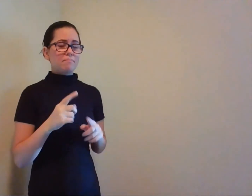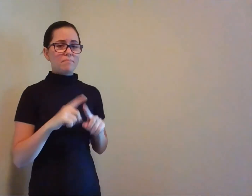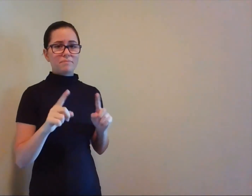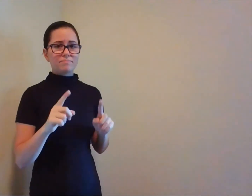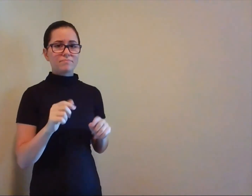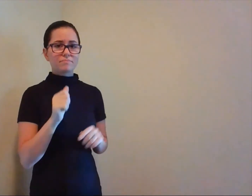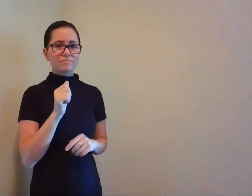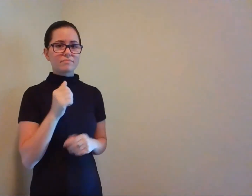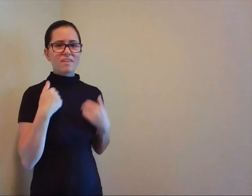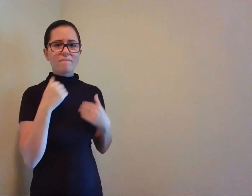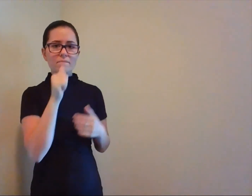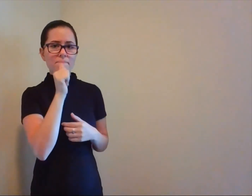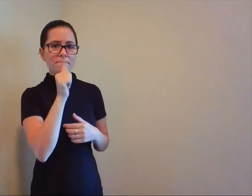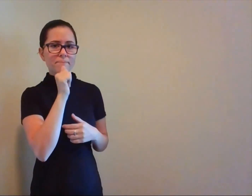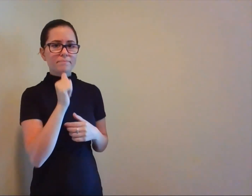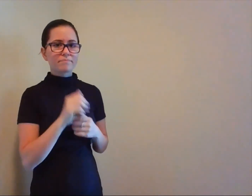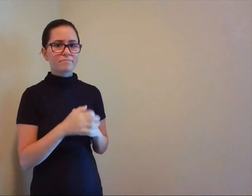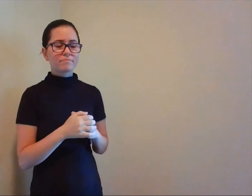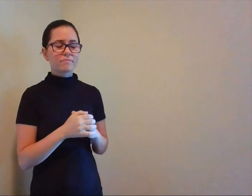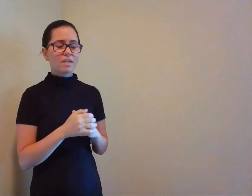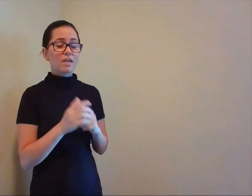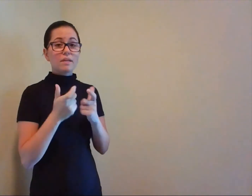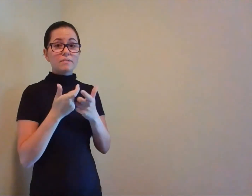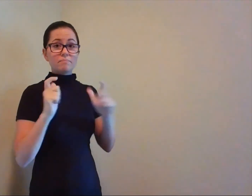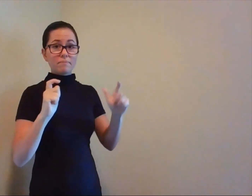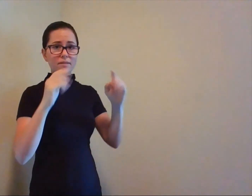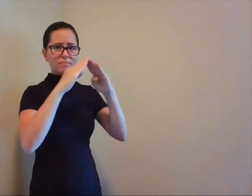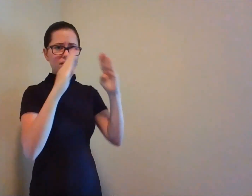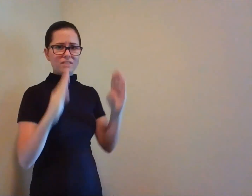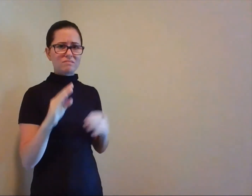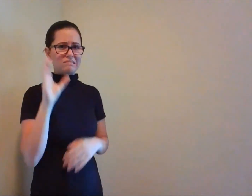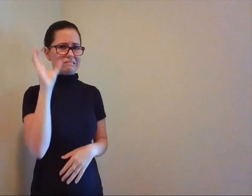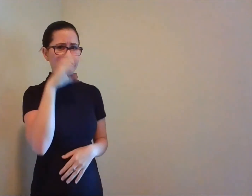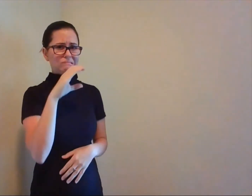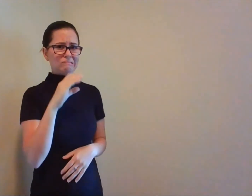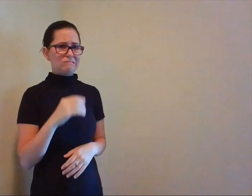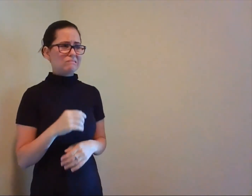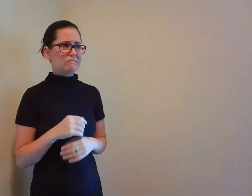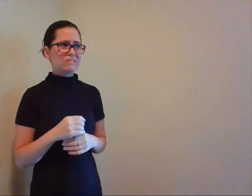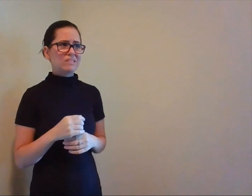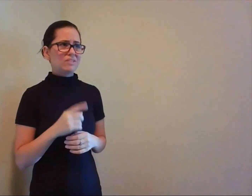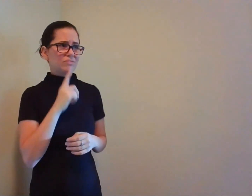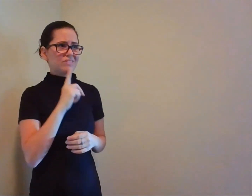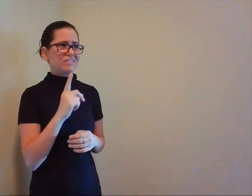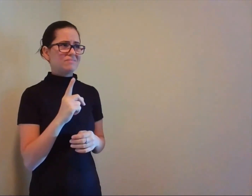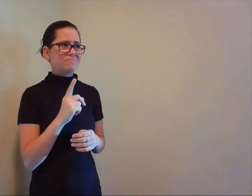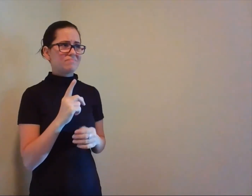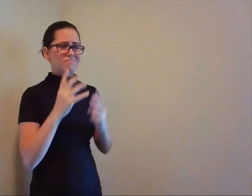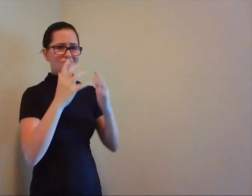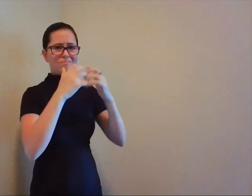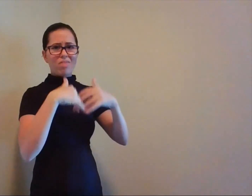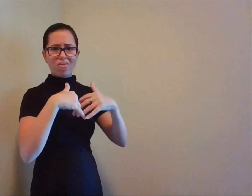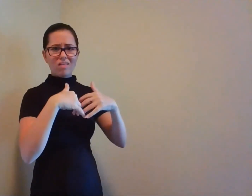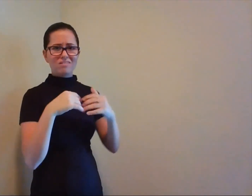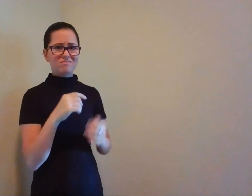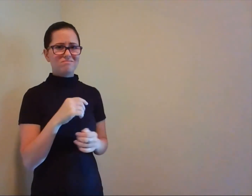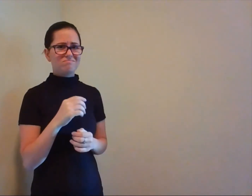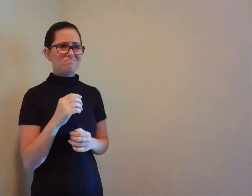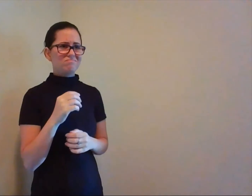windows are open, there's nobody in there. And Muscle Dog Man he's just a visitor? He had walked down from somewhere else. So I would